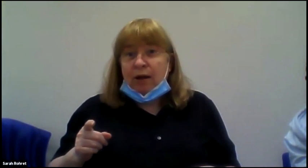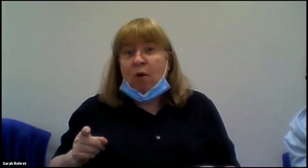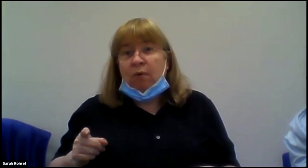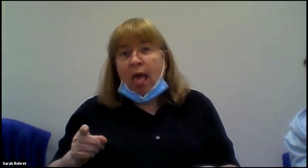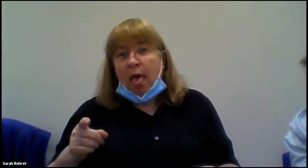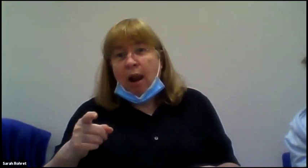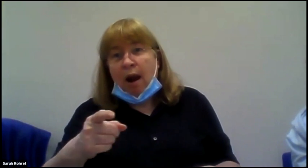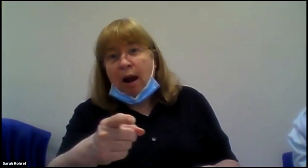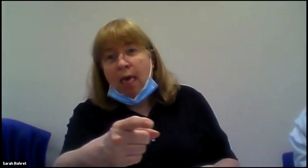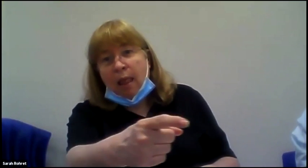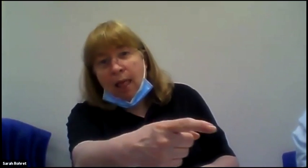go.